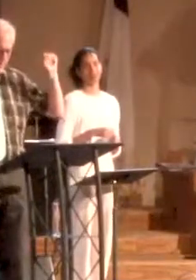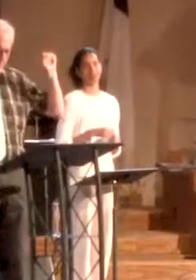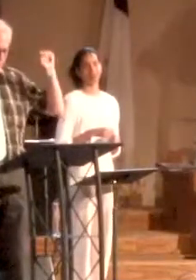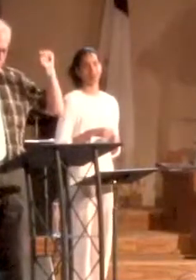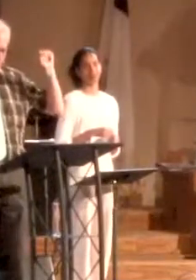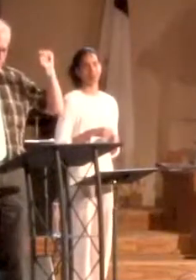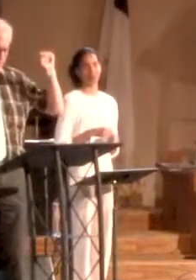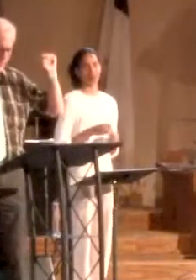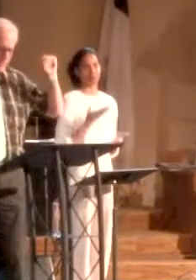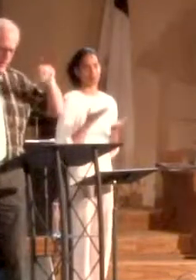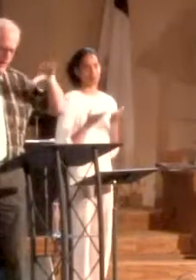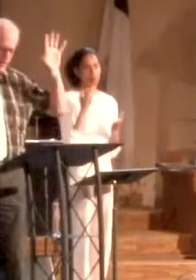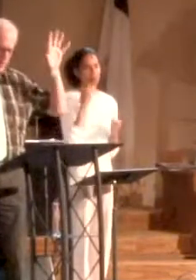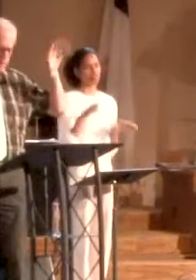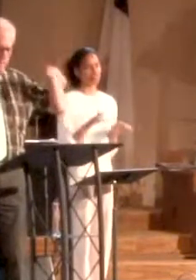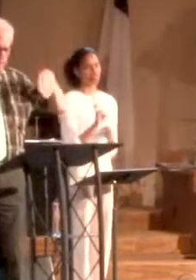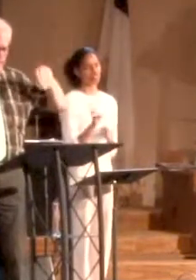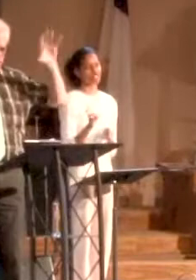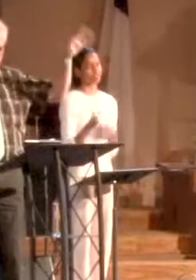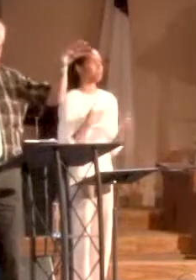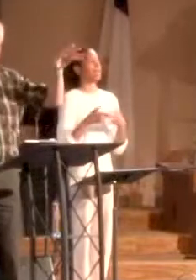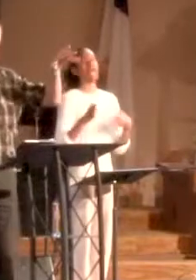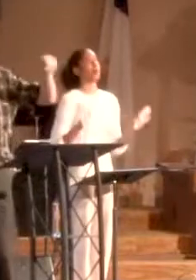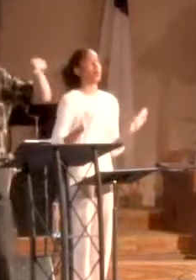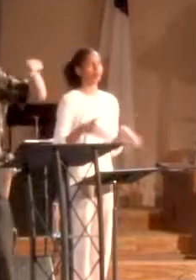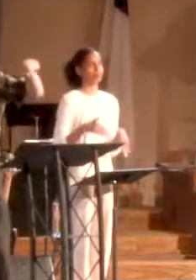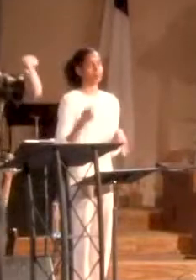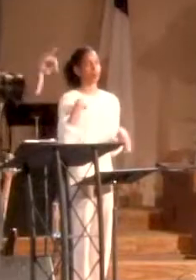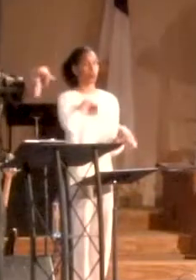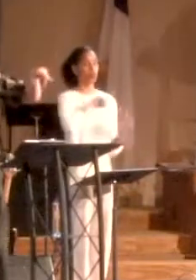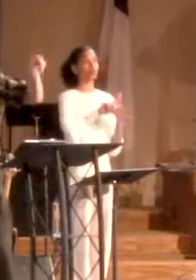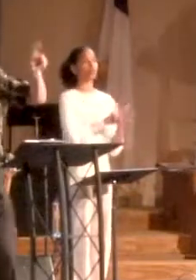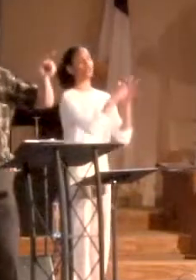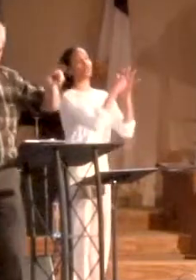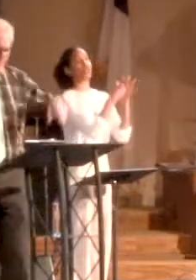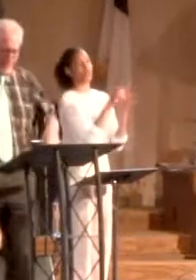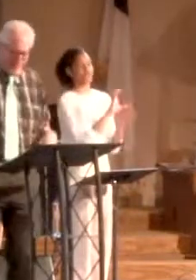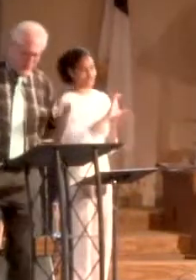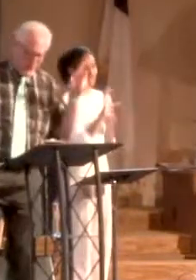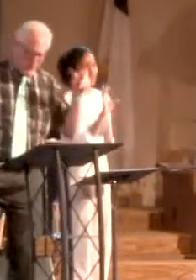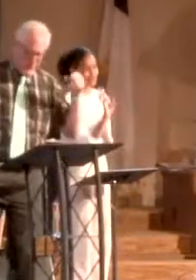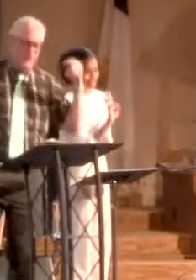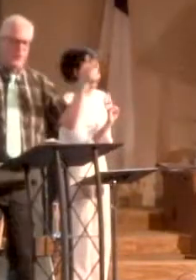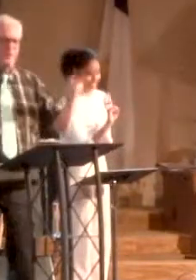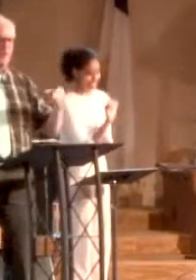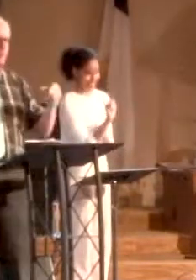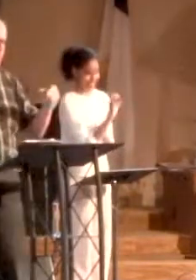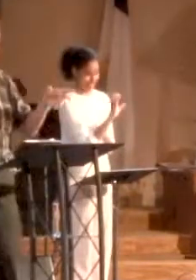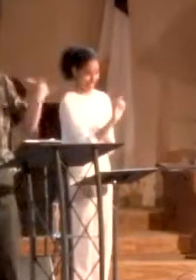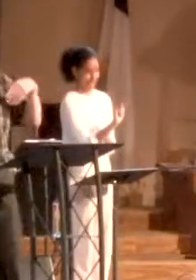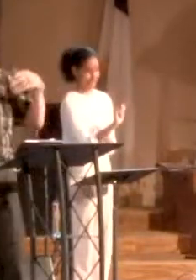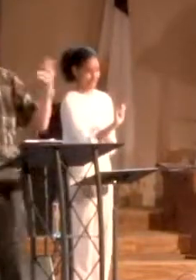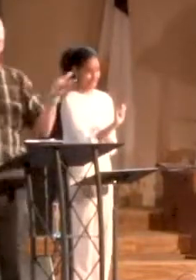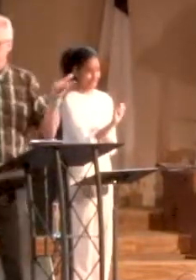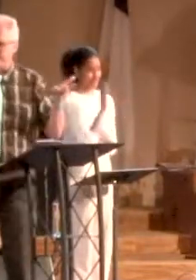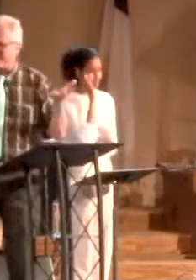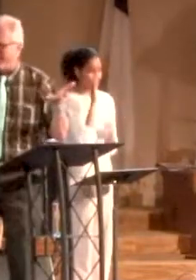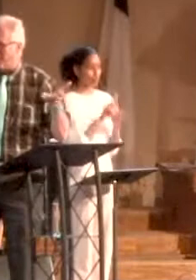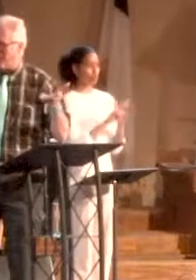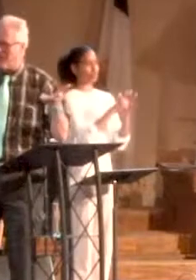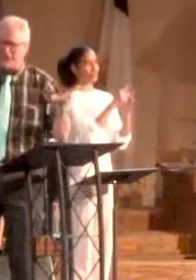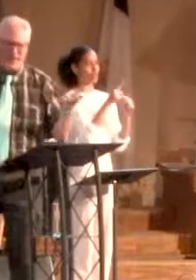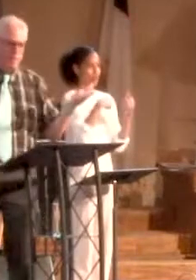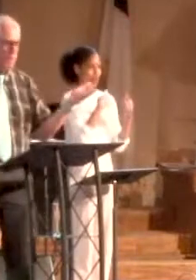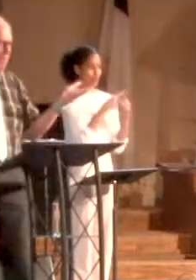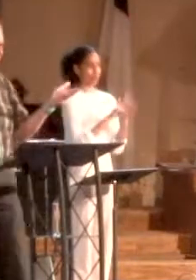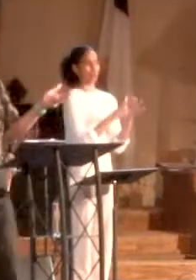Maybe we'll just do 6 verses. But anyway, we'll start in chapter 6 of Acts. We'll start at verse 1 and we stop when we stop.